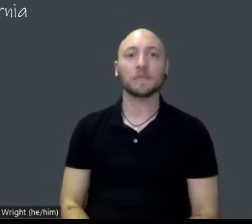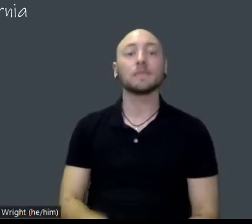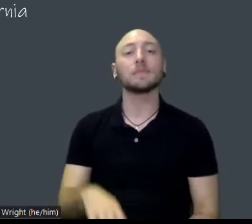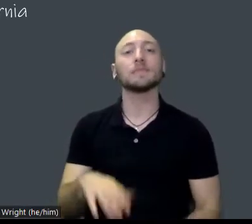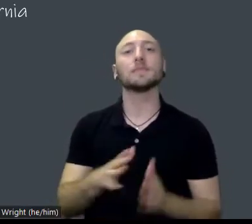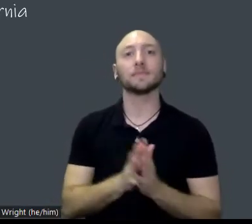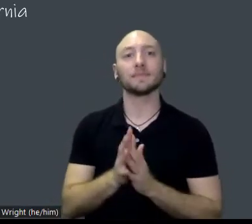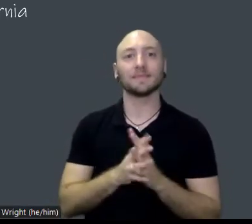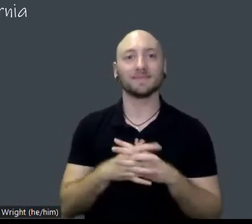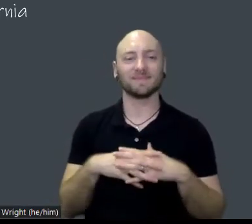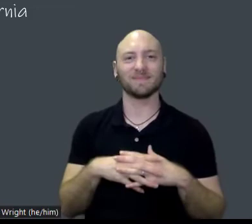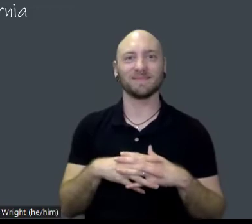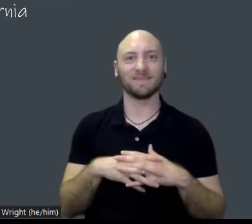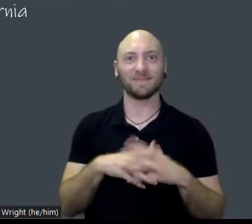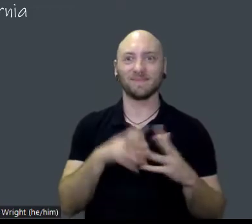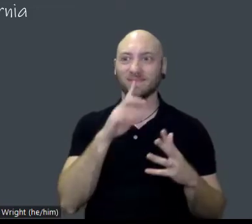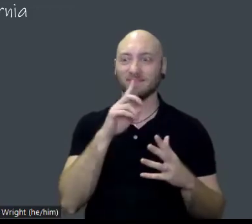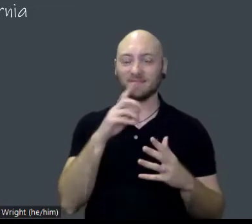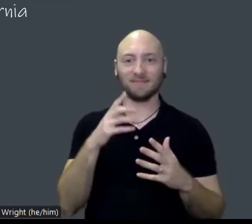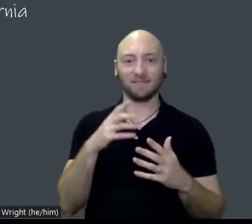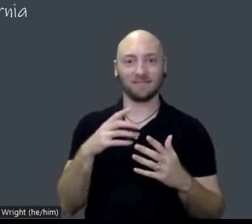I've been getting a lot. I get a lot out of